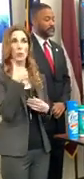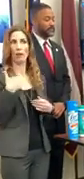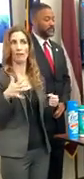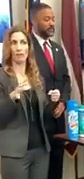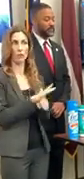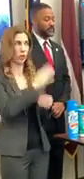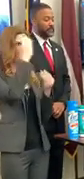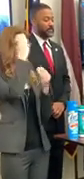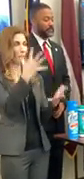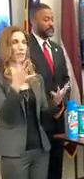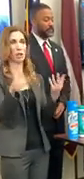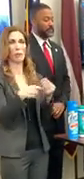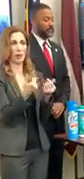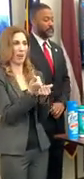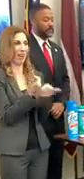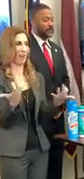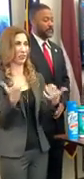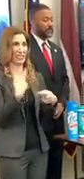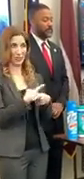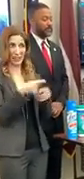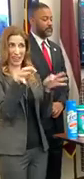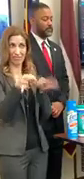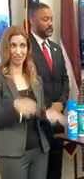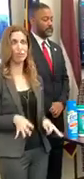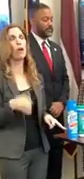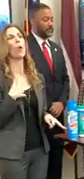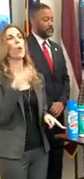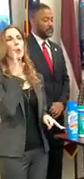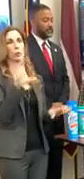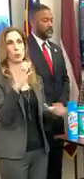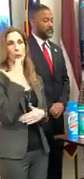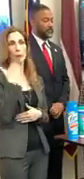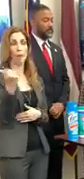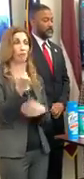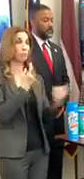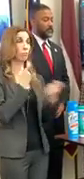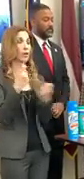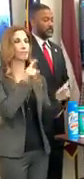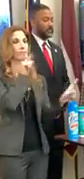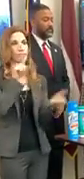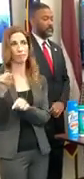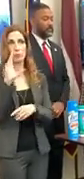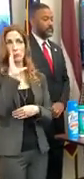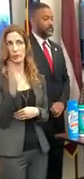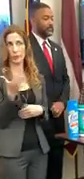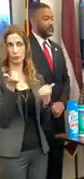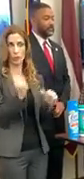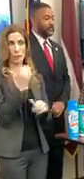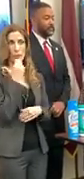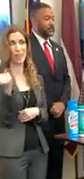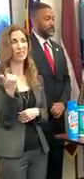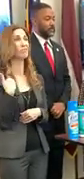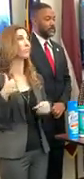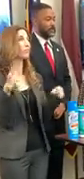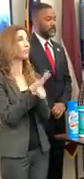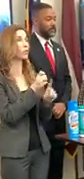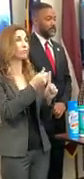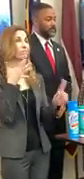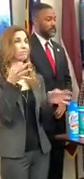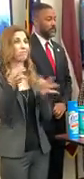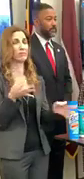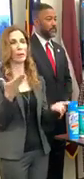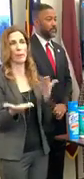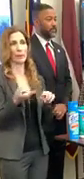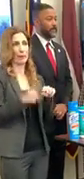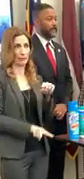about everything that I'm going to tell you about today, but I will do my best to answer your questions. I may not be able to fully answer all of your